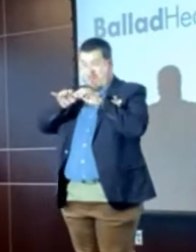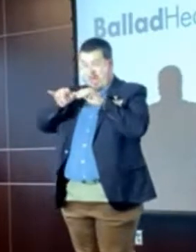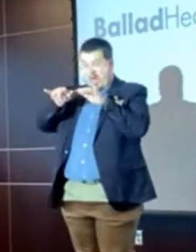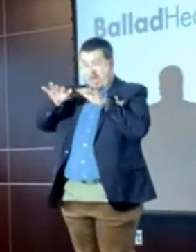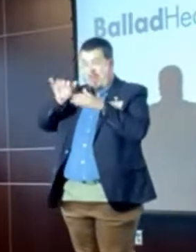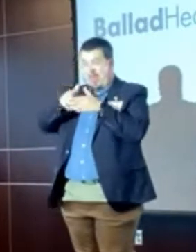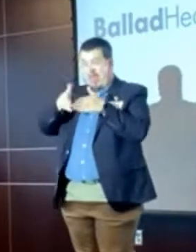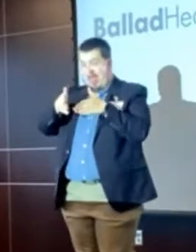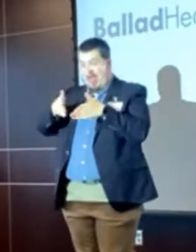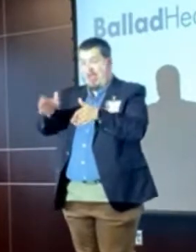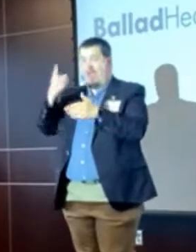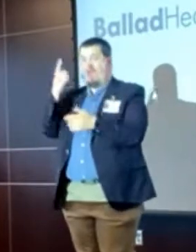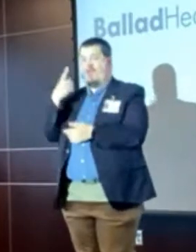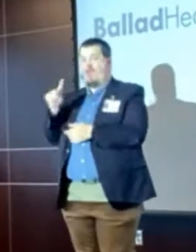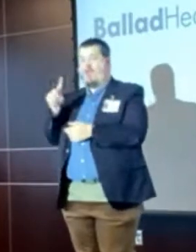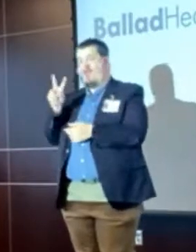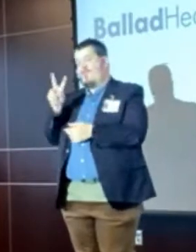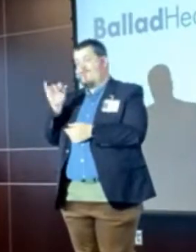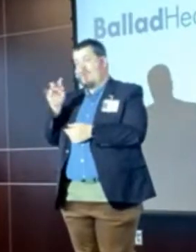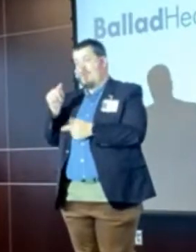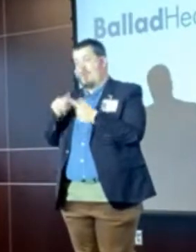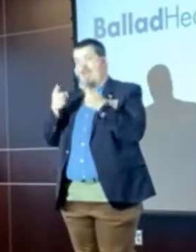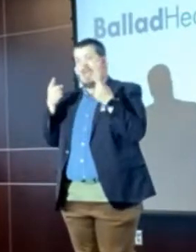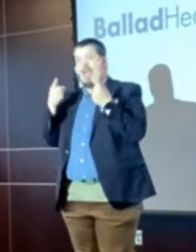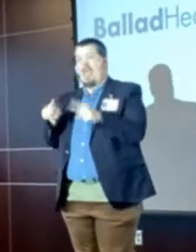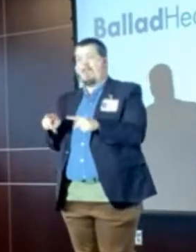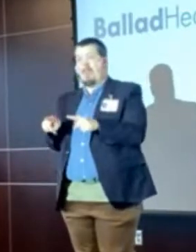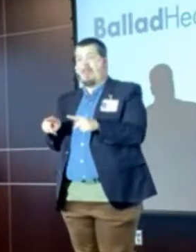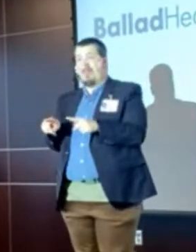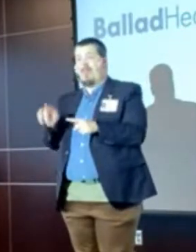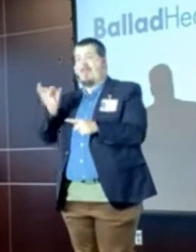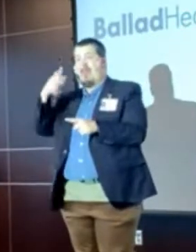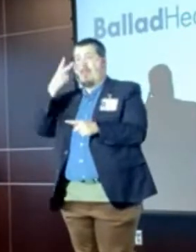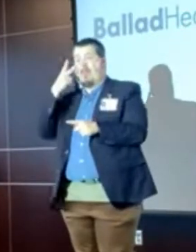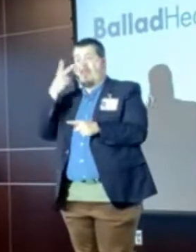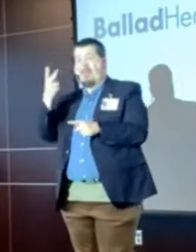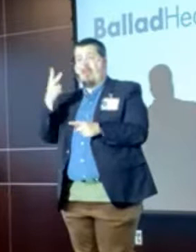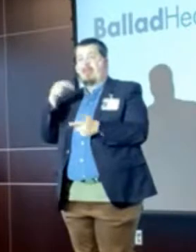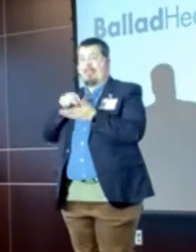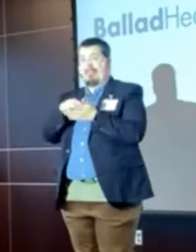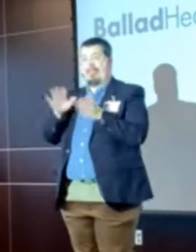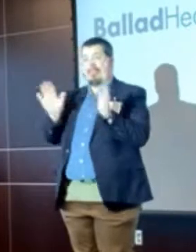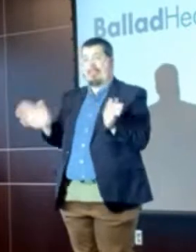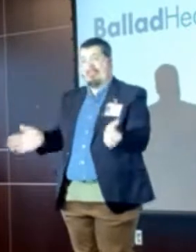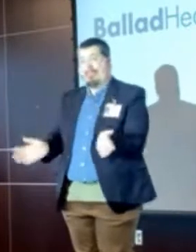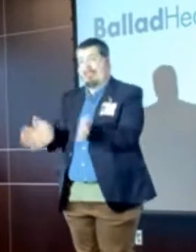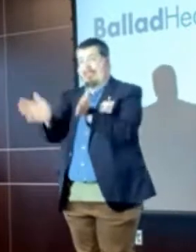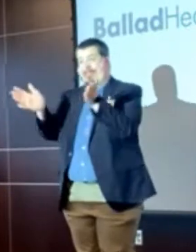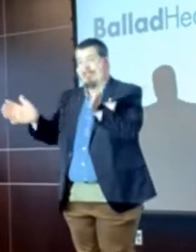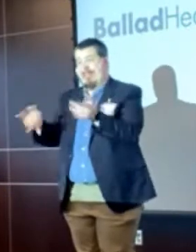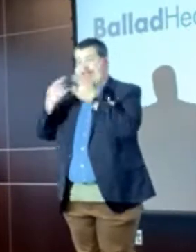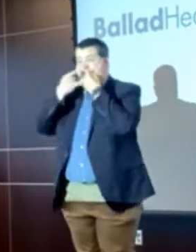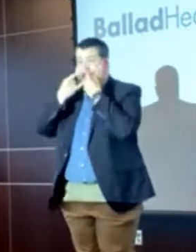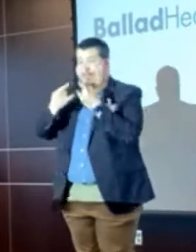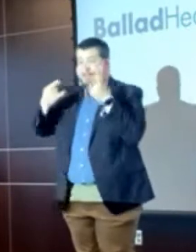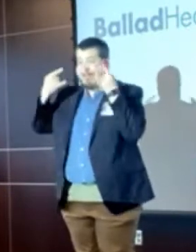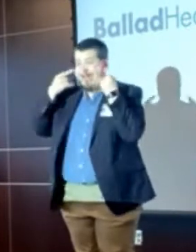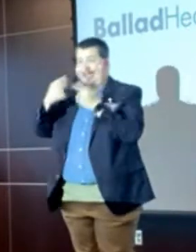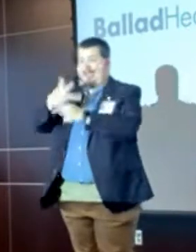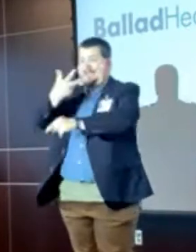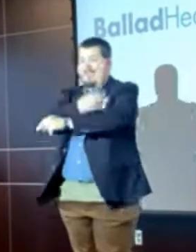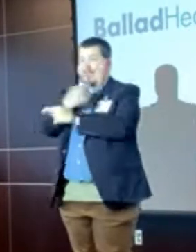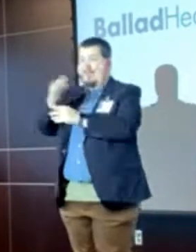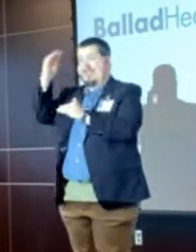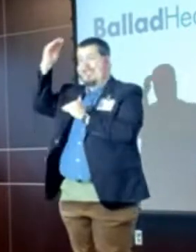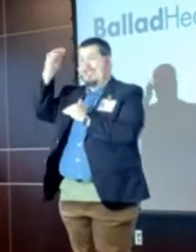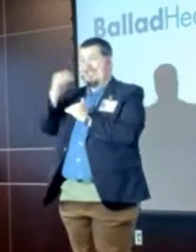that allows for variants to happen. So that's why we stand up here and continue to push for masking and vaccine to really